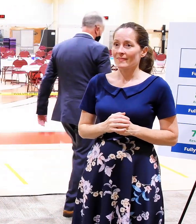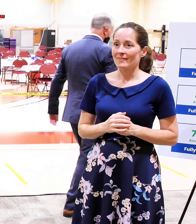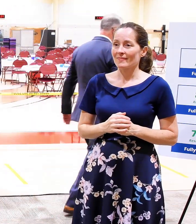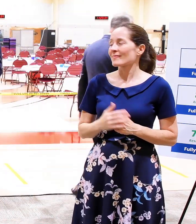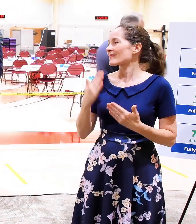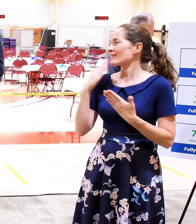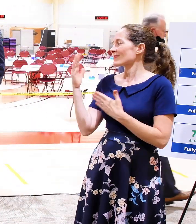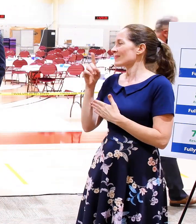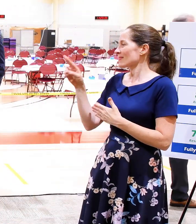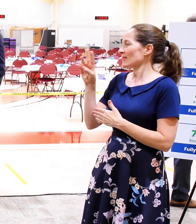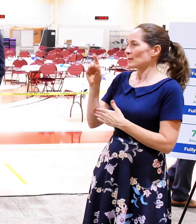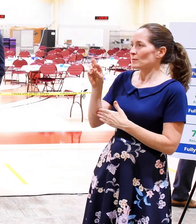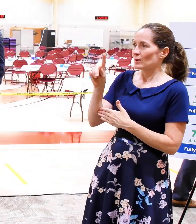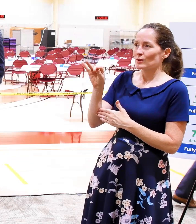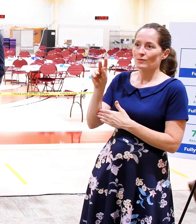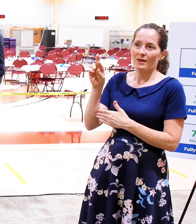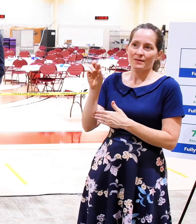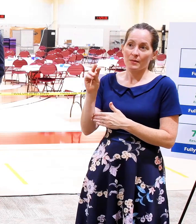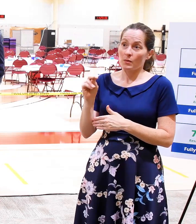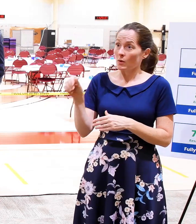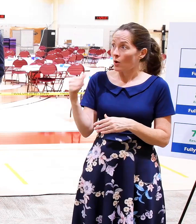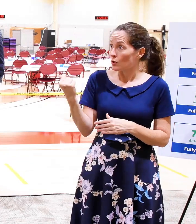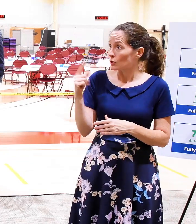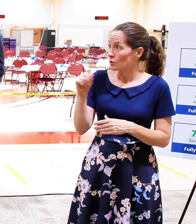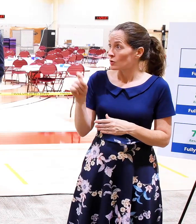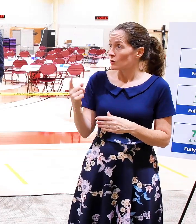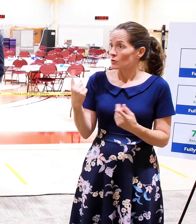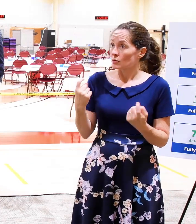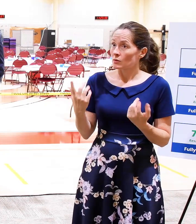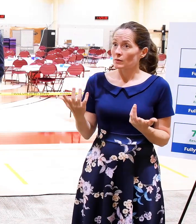Dr. Martorano. Other questions?